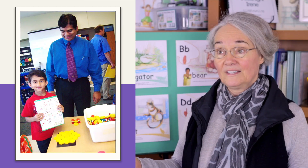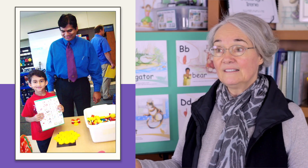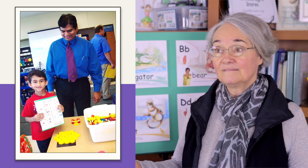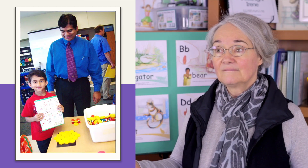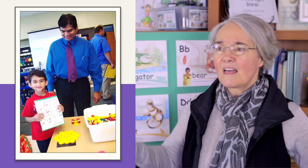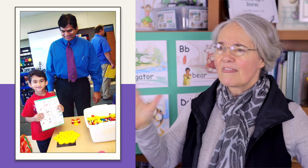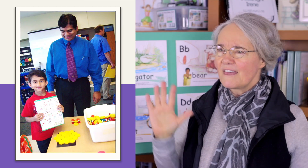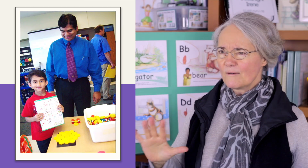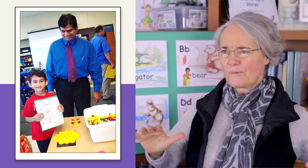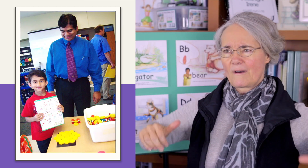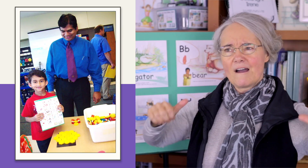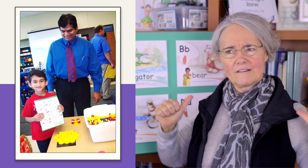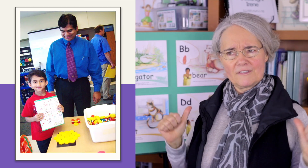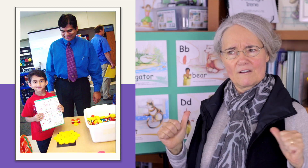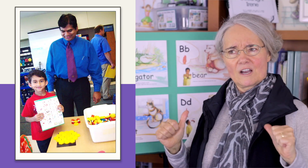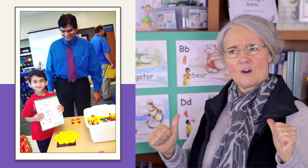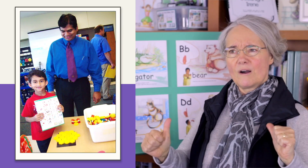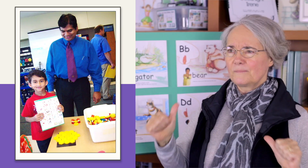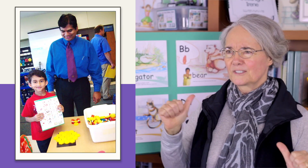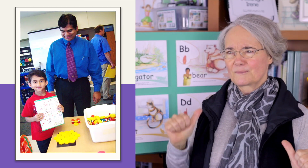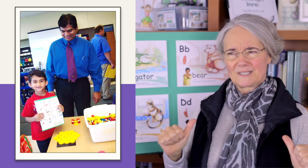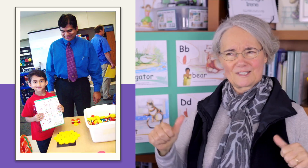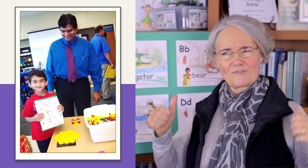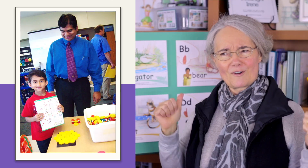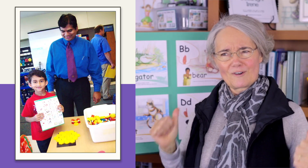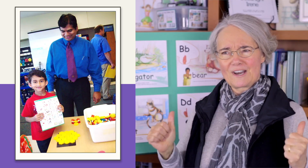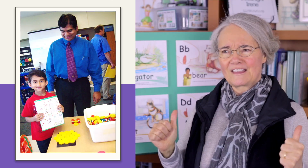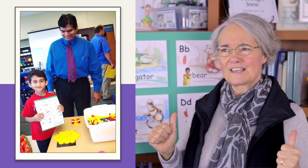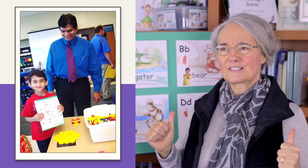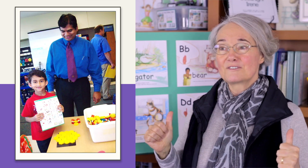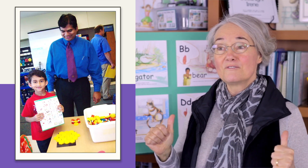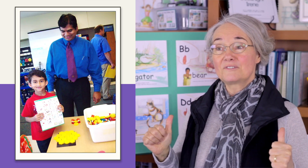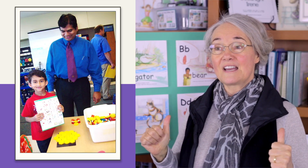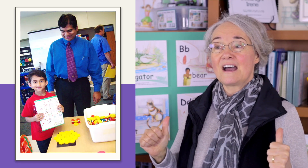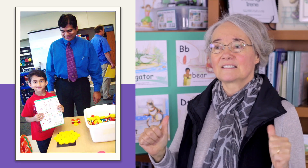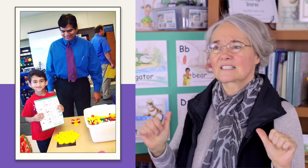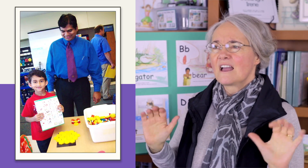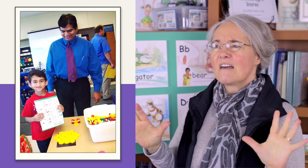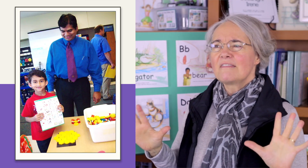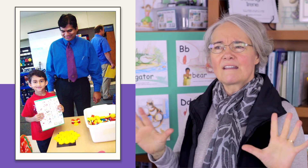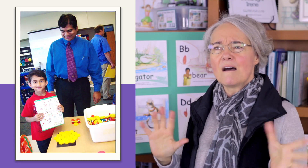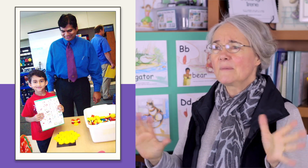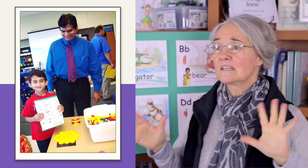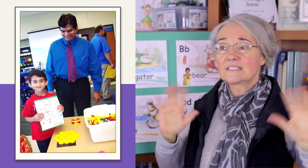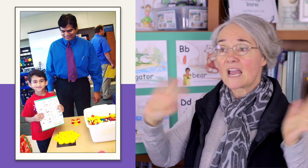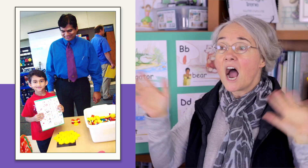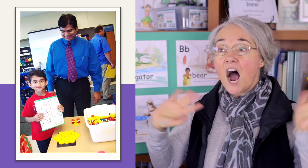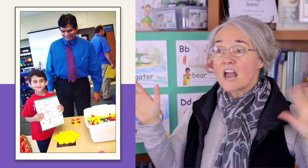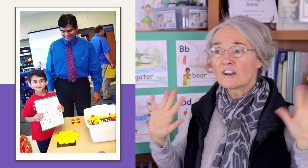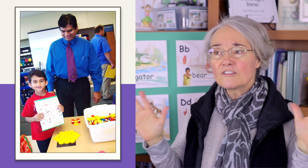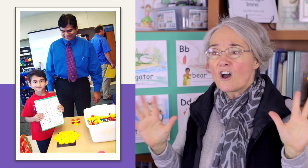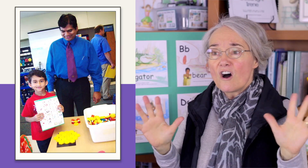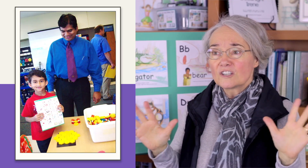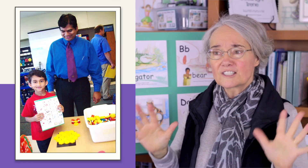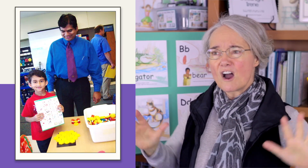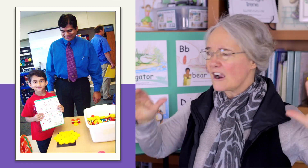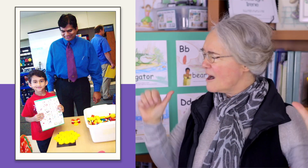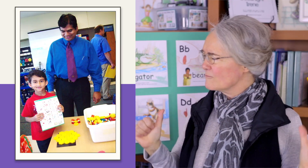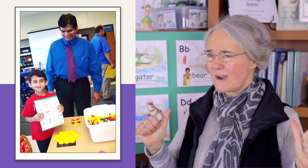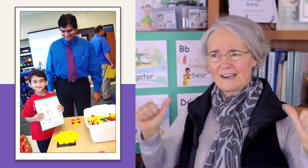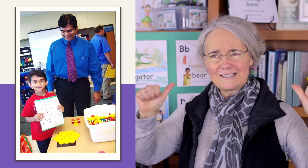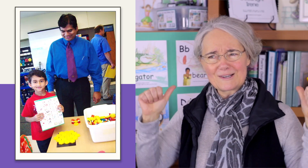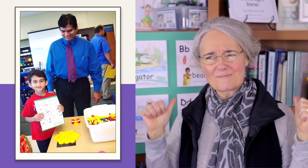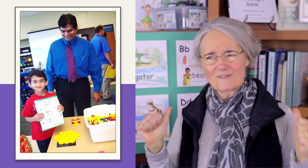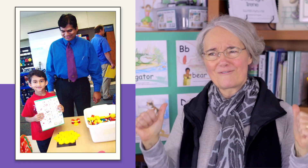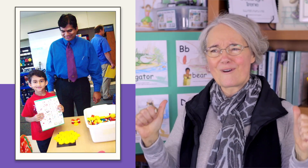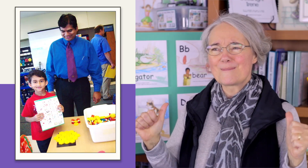Children love it. They're proud of their accomplishments for learning this new task. They come in and say, I learned the whole song.